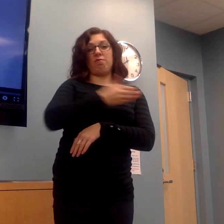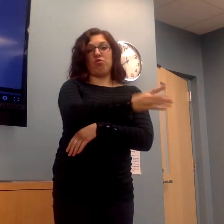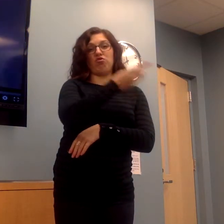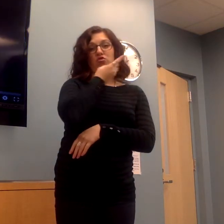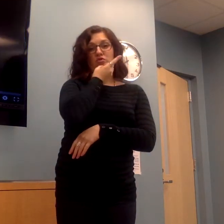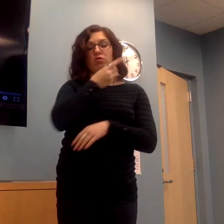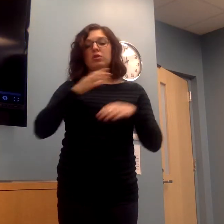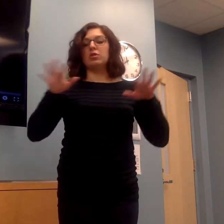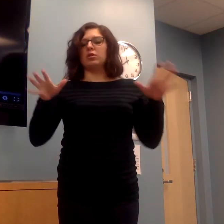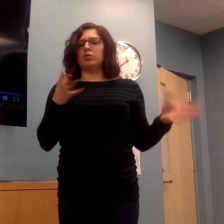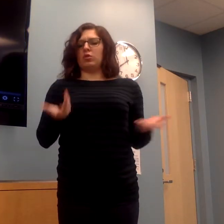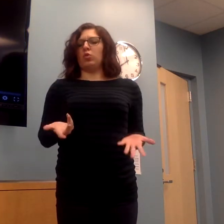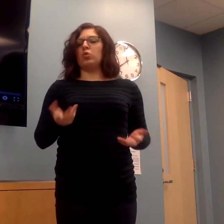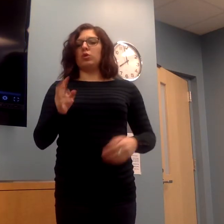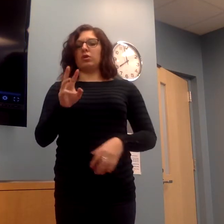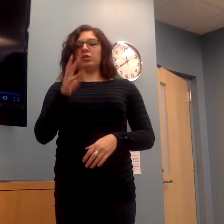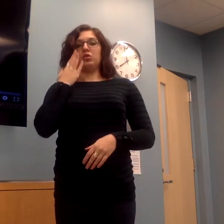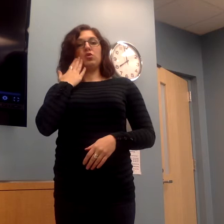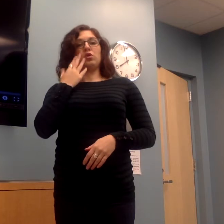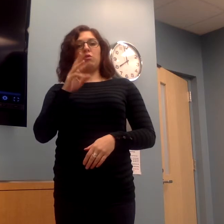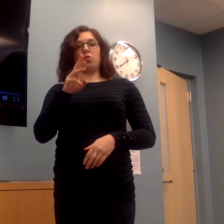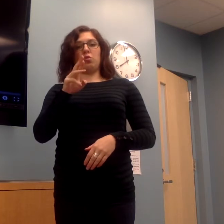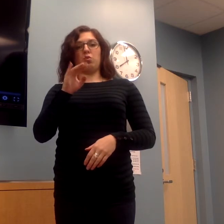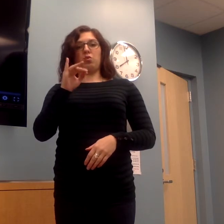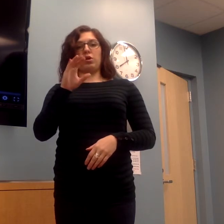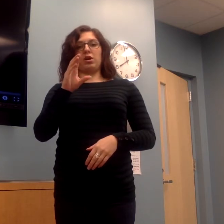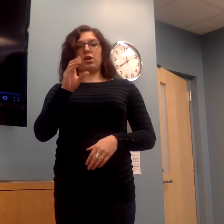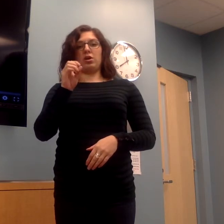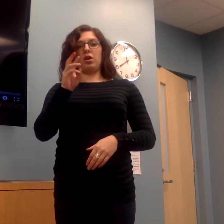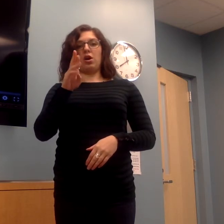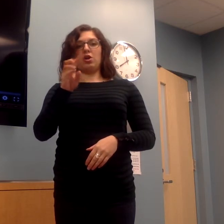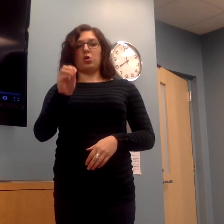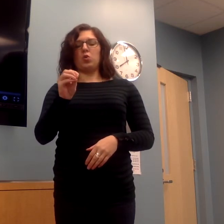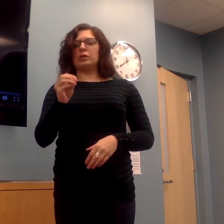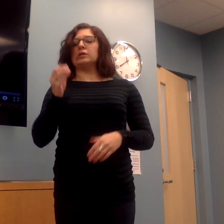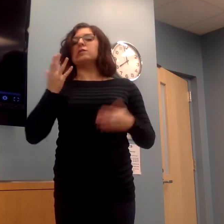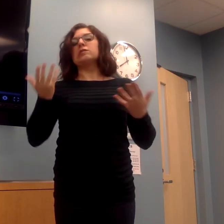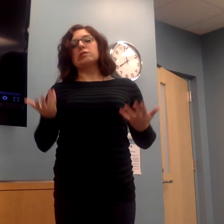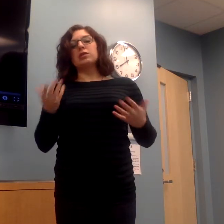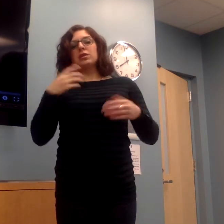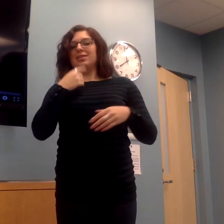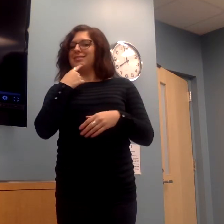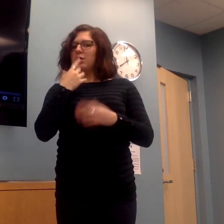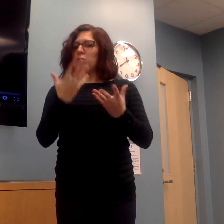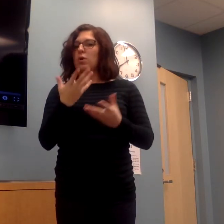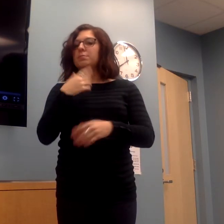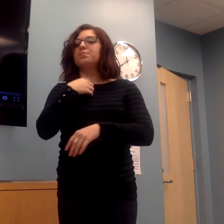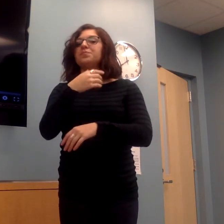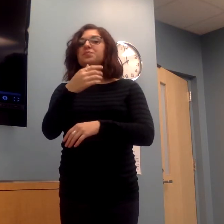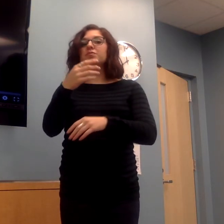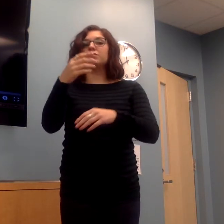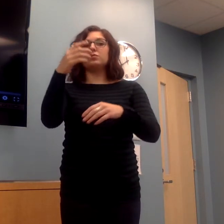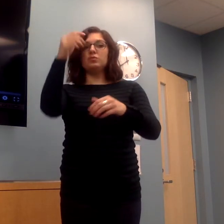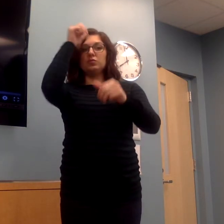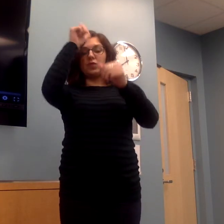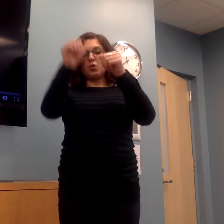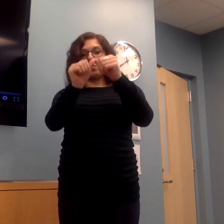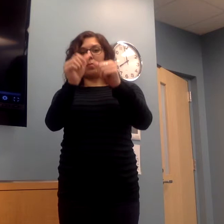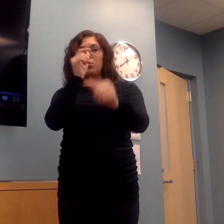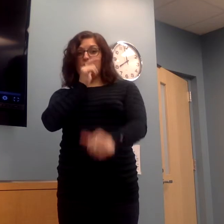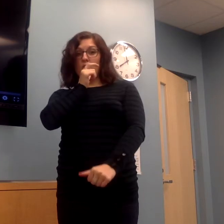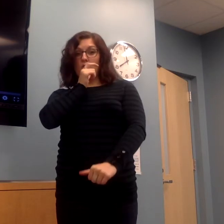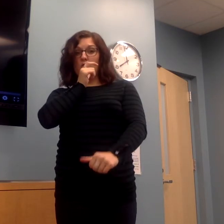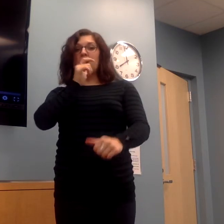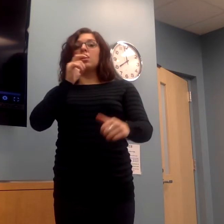David Ricardo say? Remember, Ricardo thought that specialization should be dictated by who has the comparative advantage, that